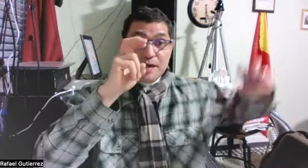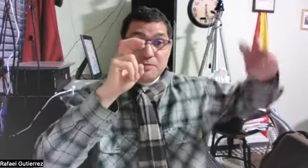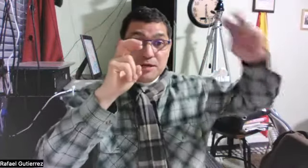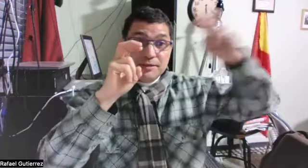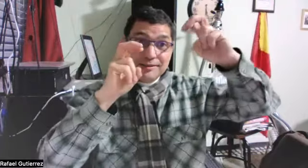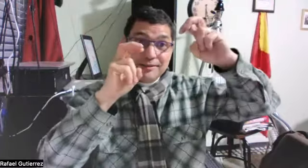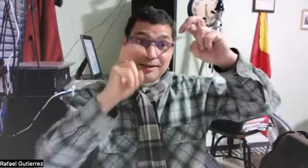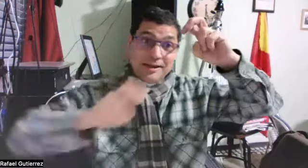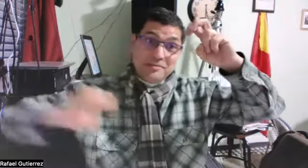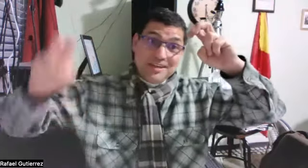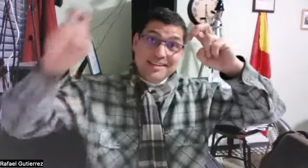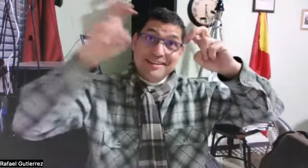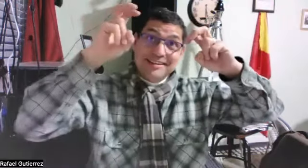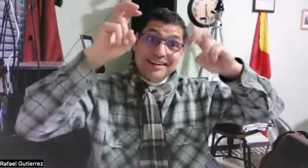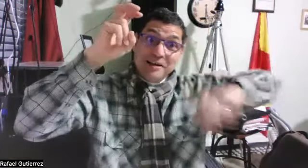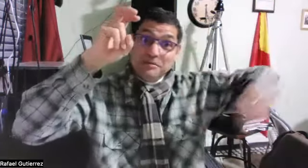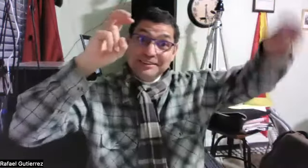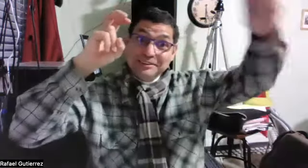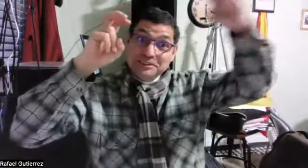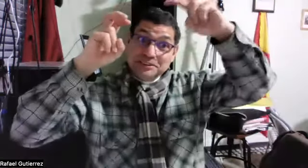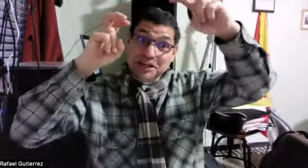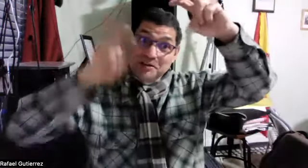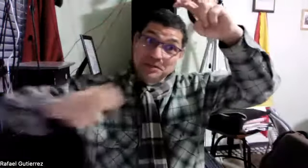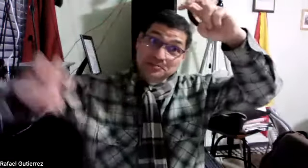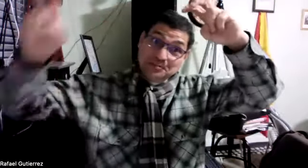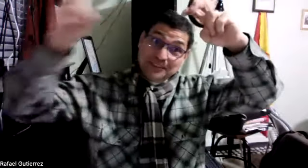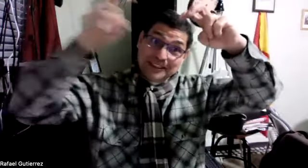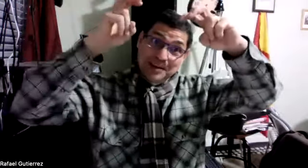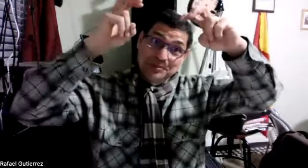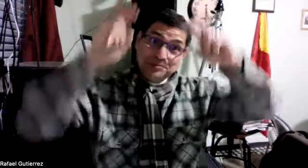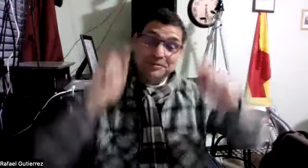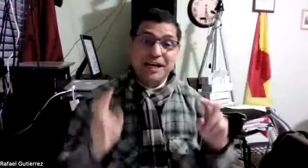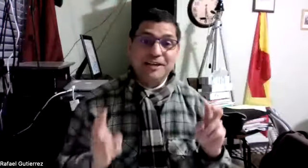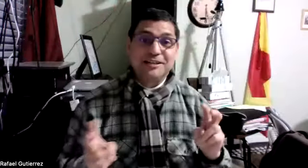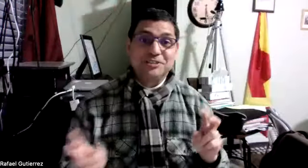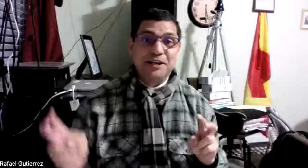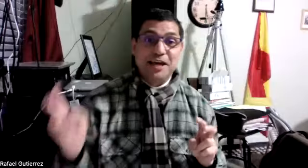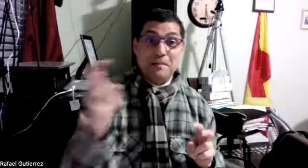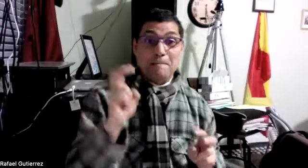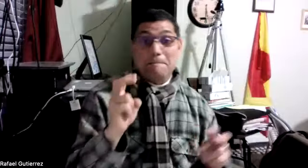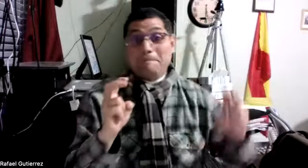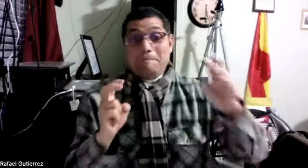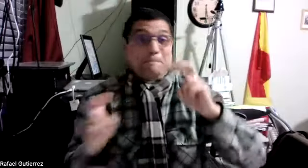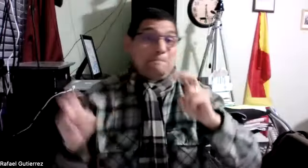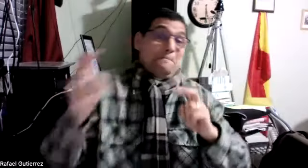climbing. Climbing, climbing, climbing, climbing. Okay, let's do it again.